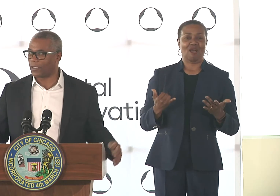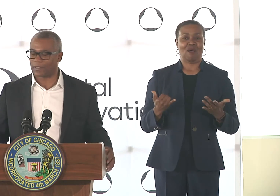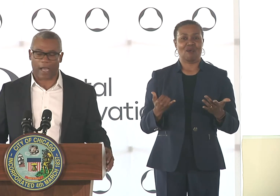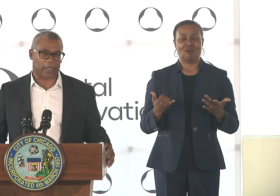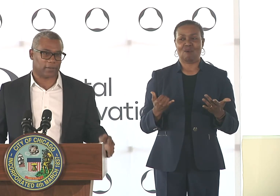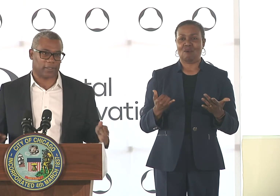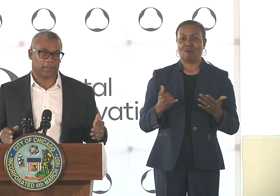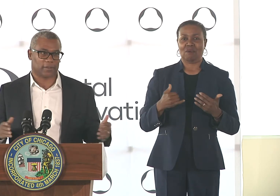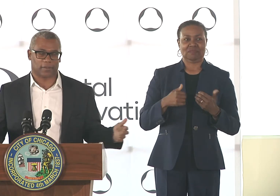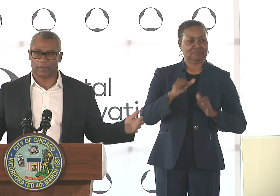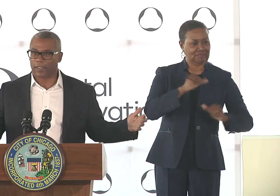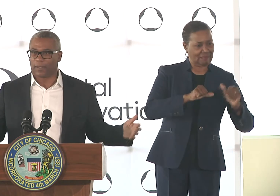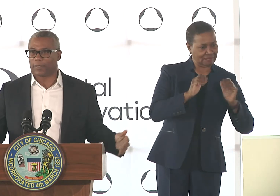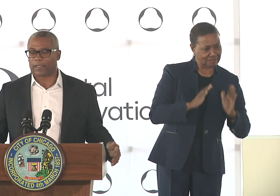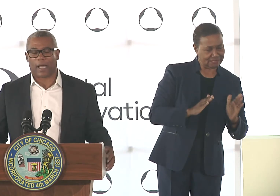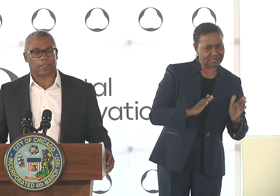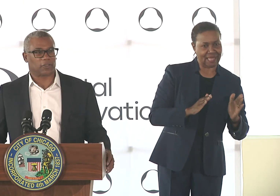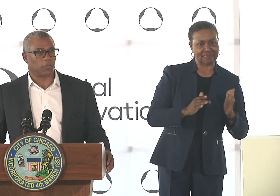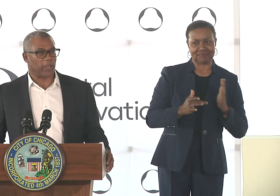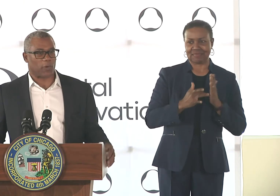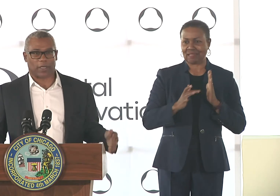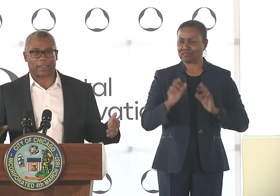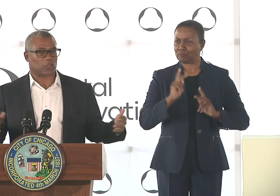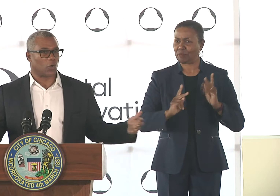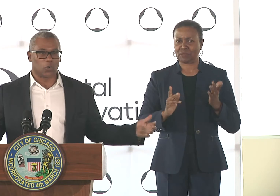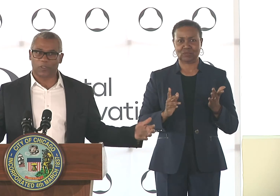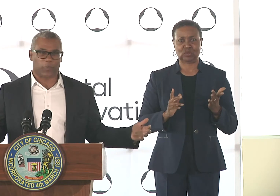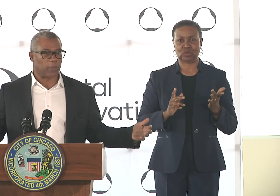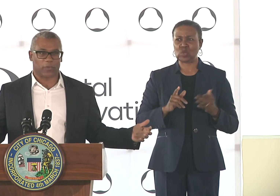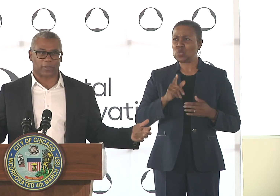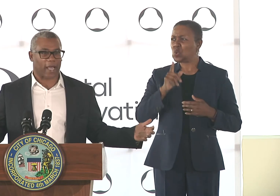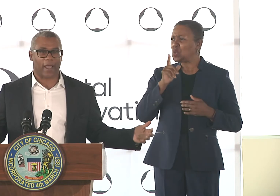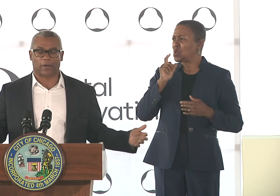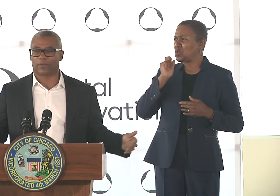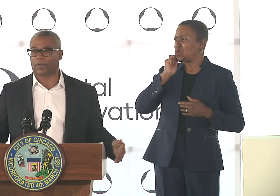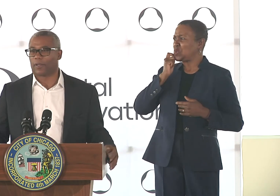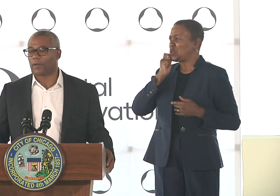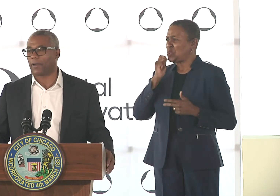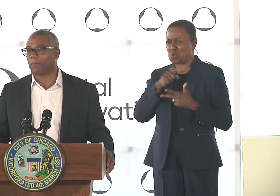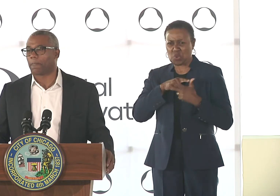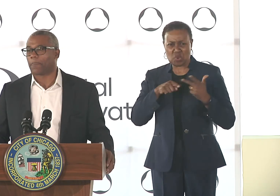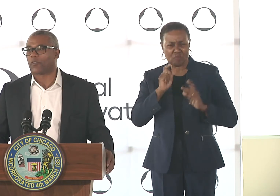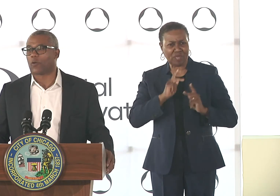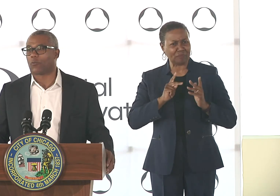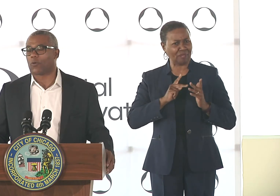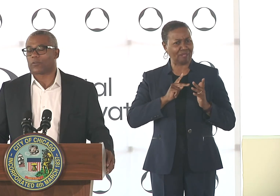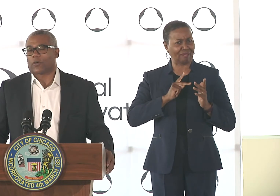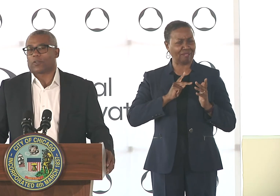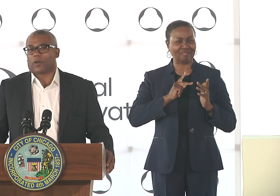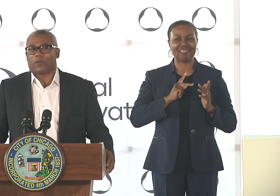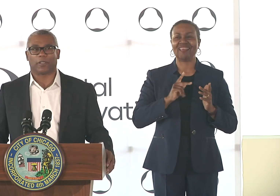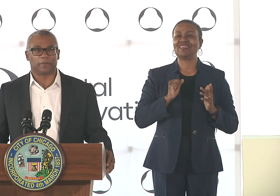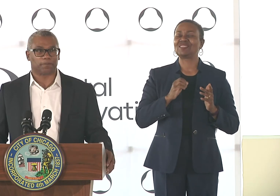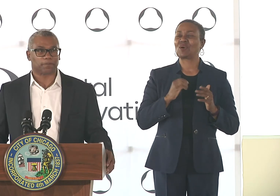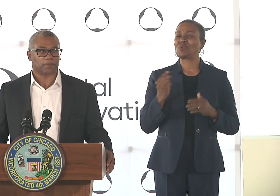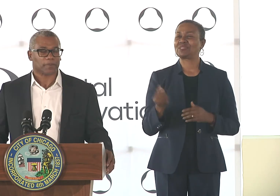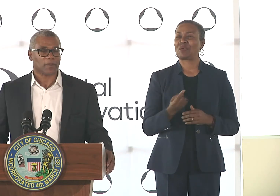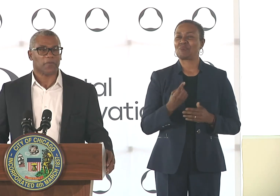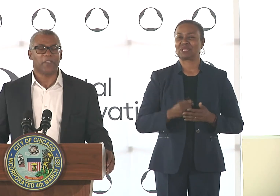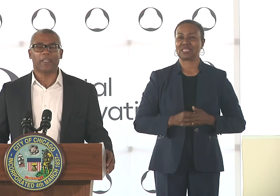all of these scientists and technology people are like the coolest people in town, right? So it's